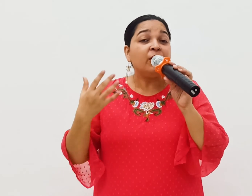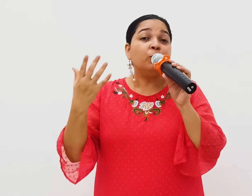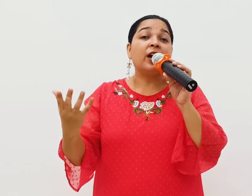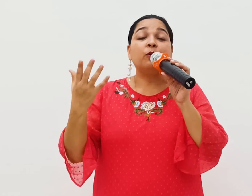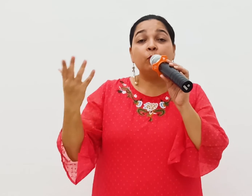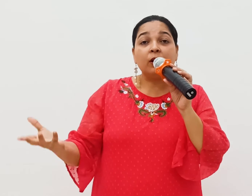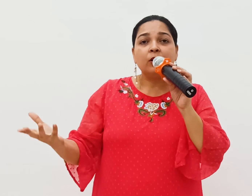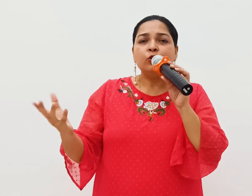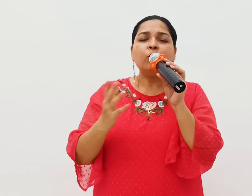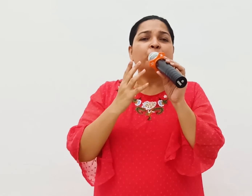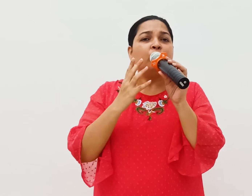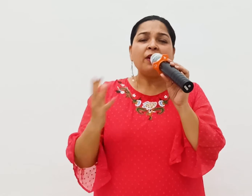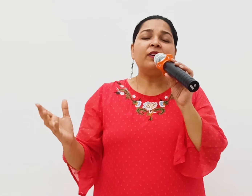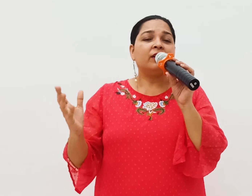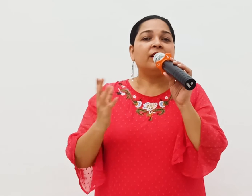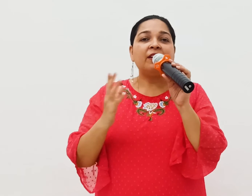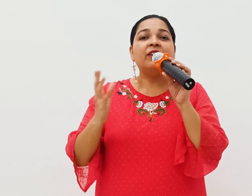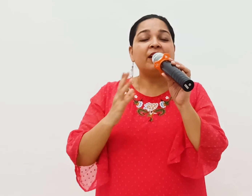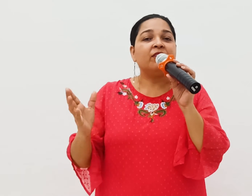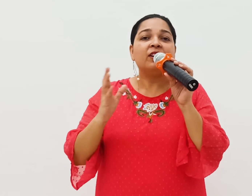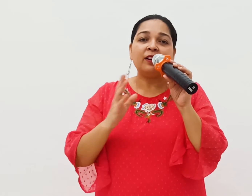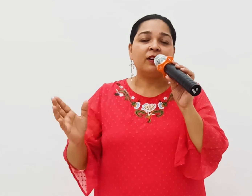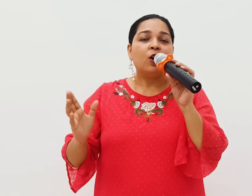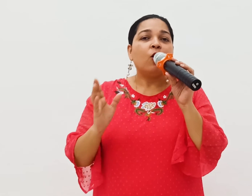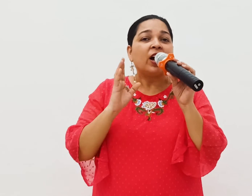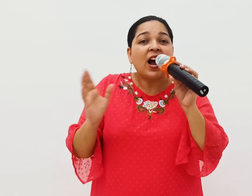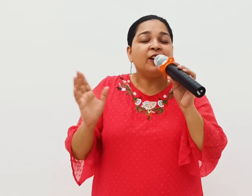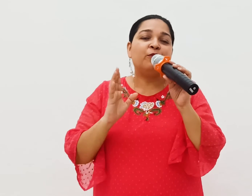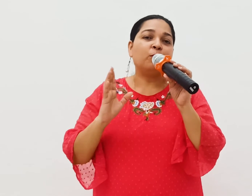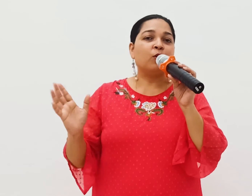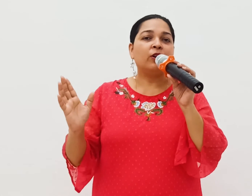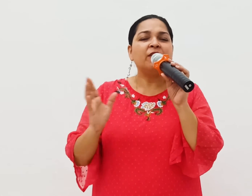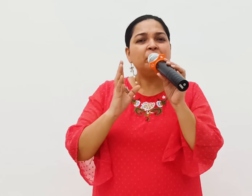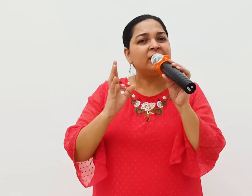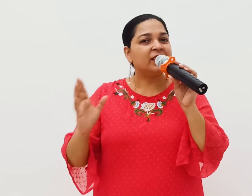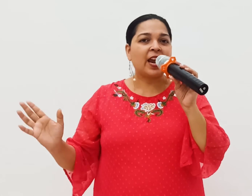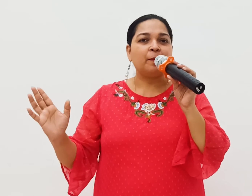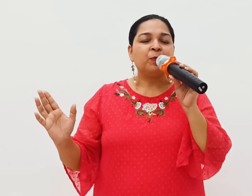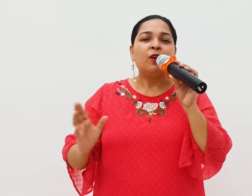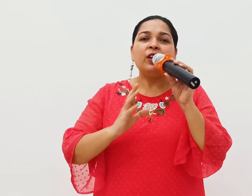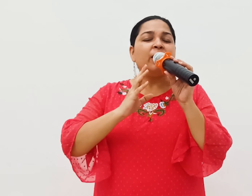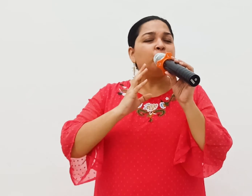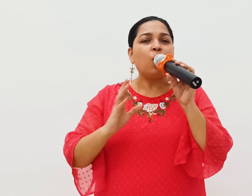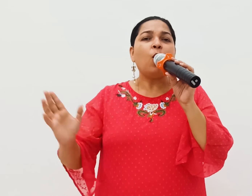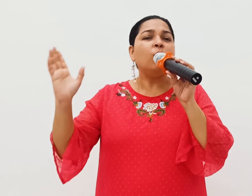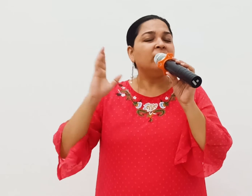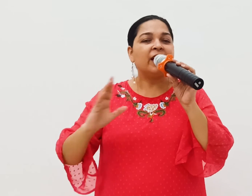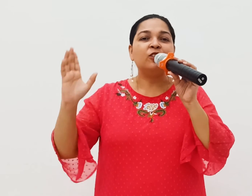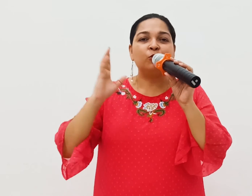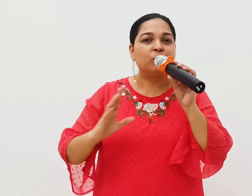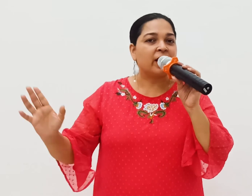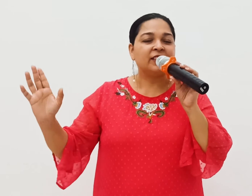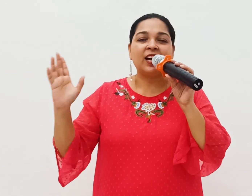or giving you that work. So never run or hide from God. Never be scared. We can do